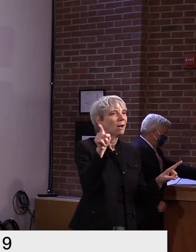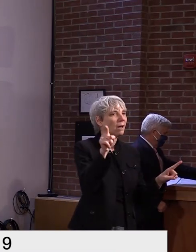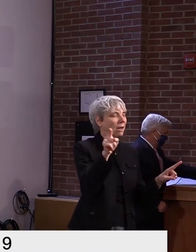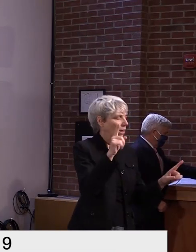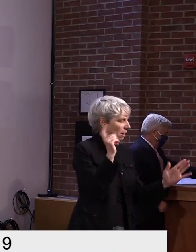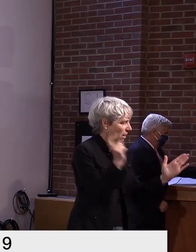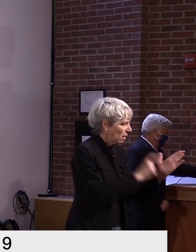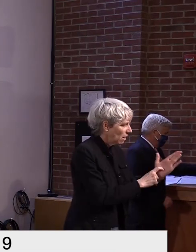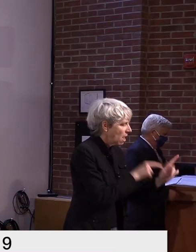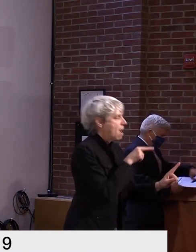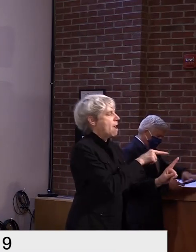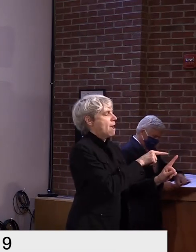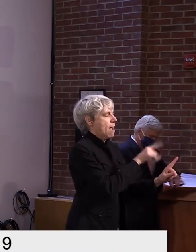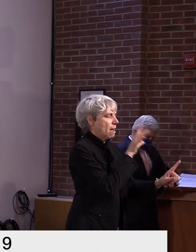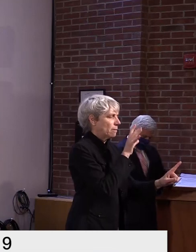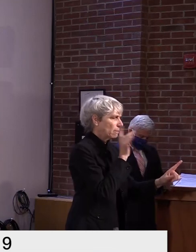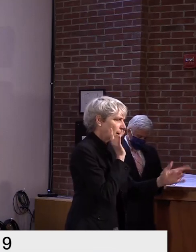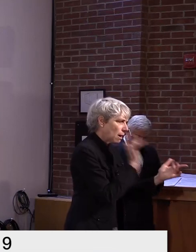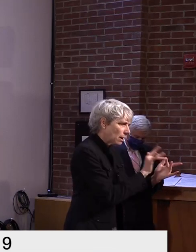to quarantine.